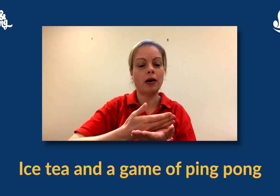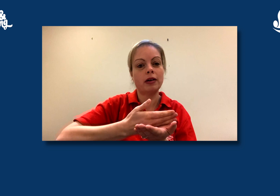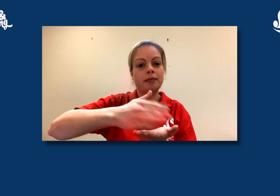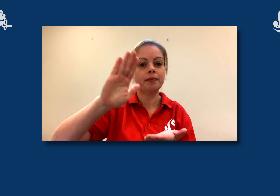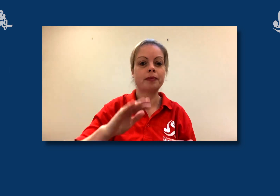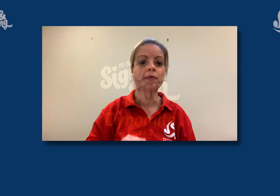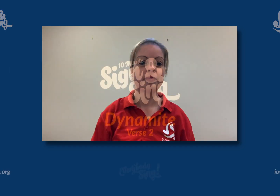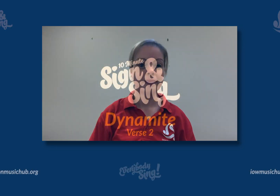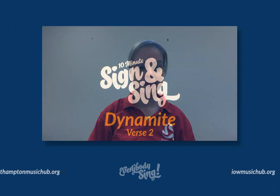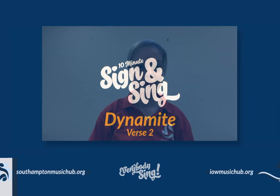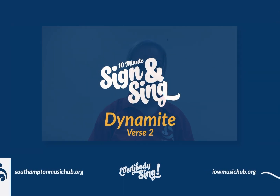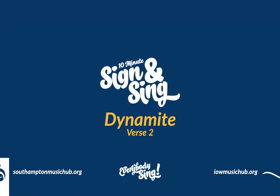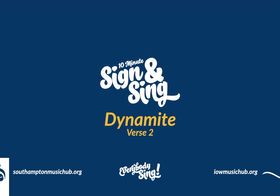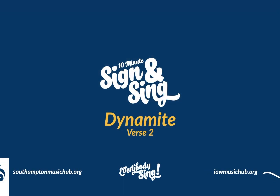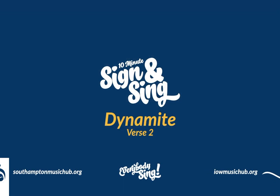ping pong.